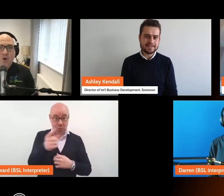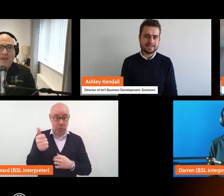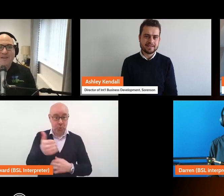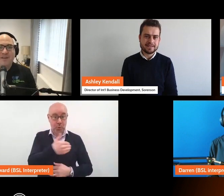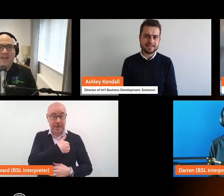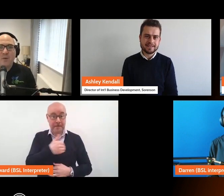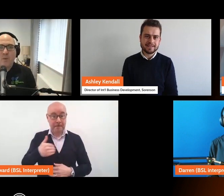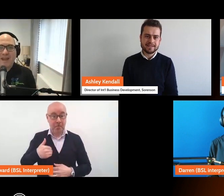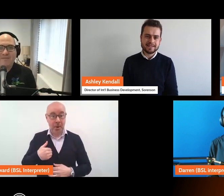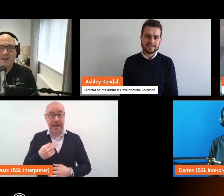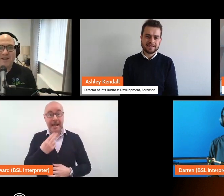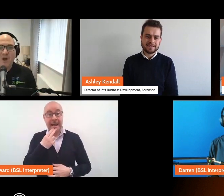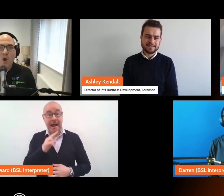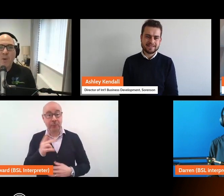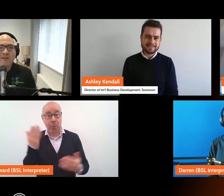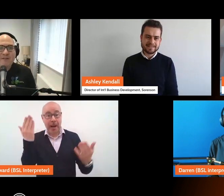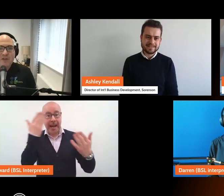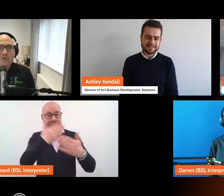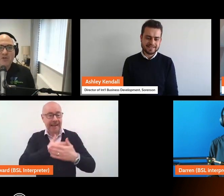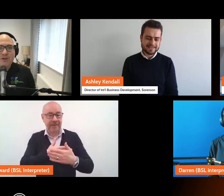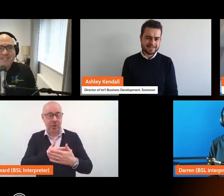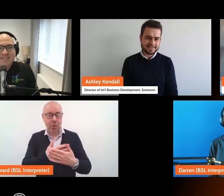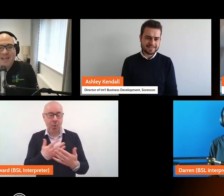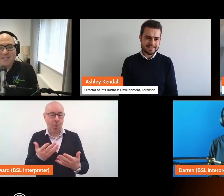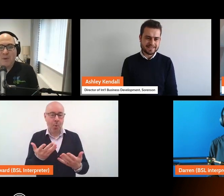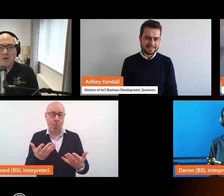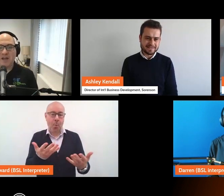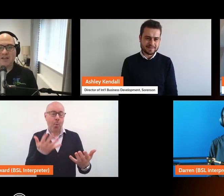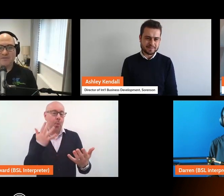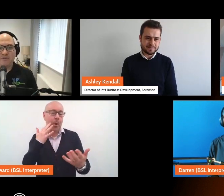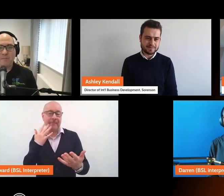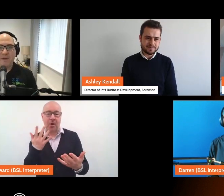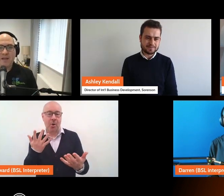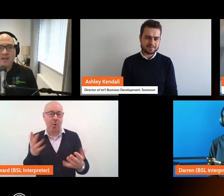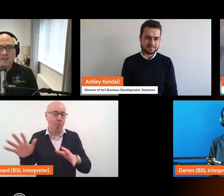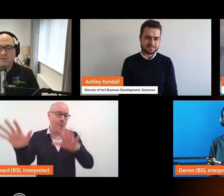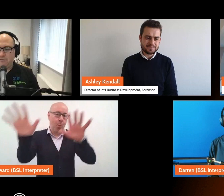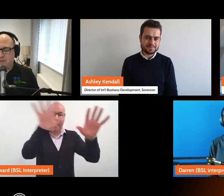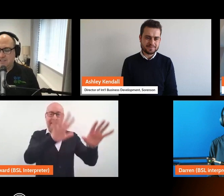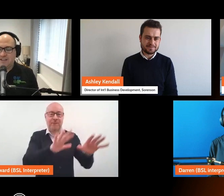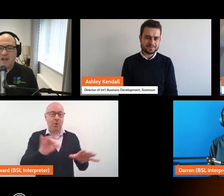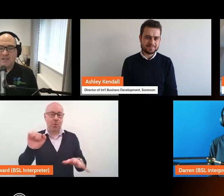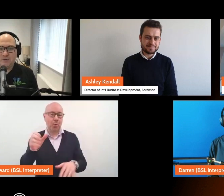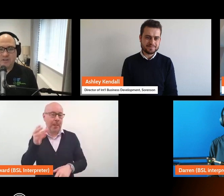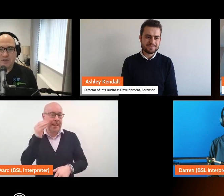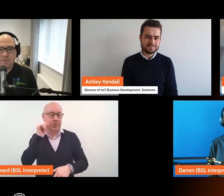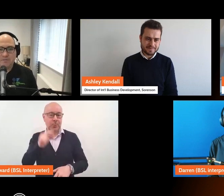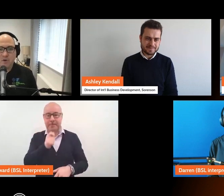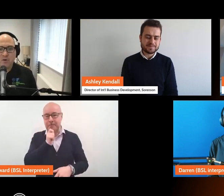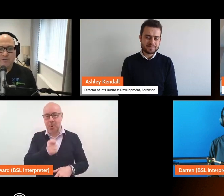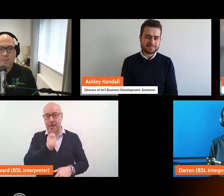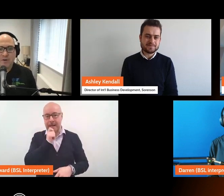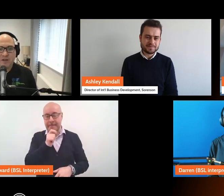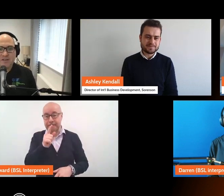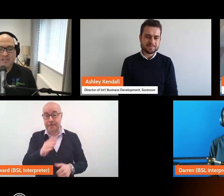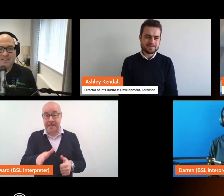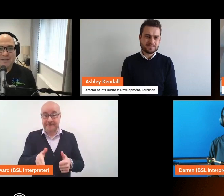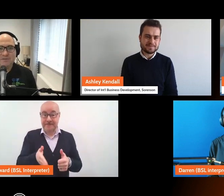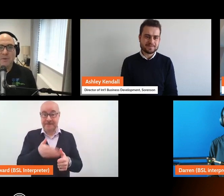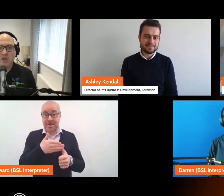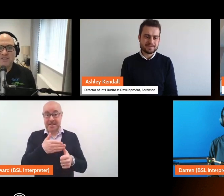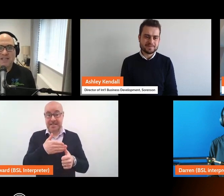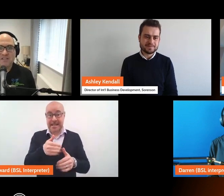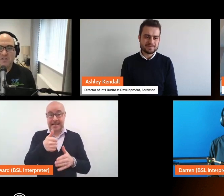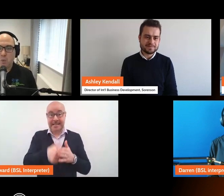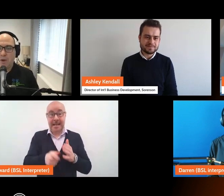afternoon, or evening, whenever or wherever you join today's podcast from. The first thing that I do at the top of all of our podcasts is